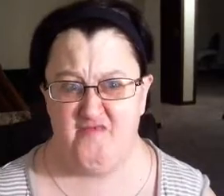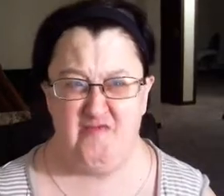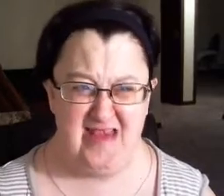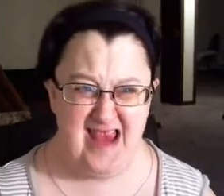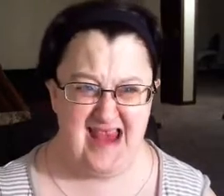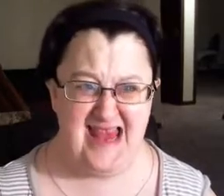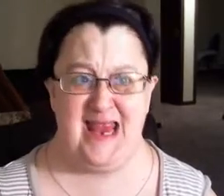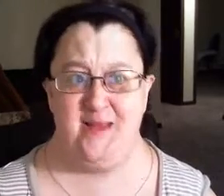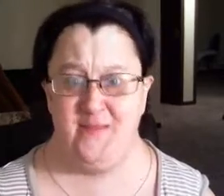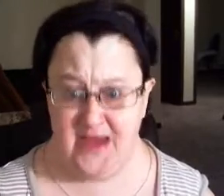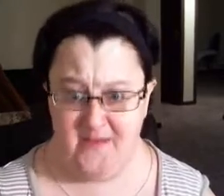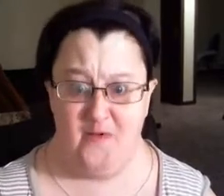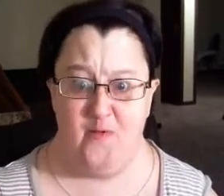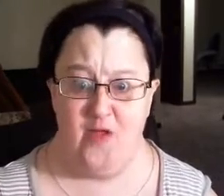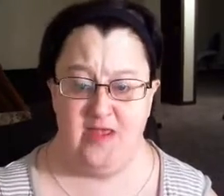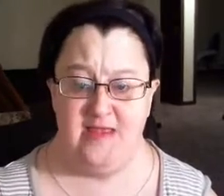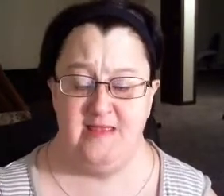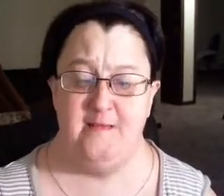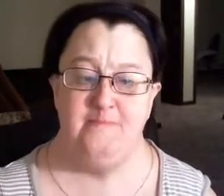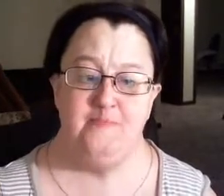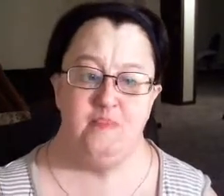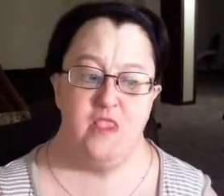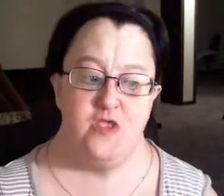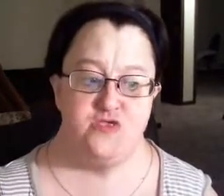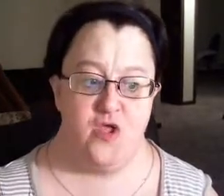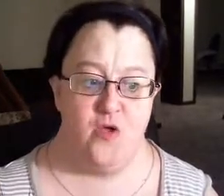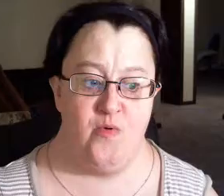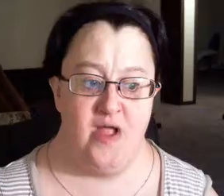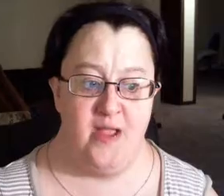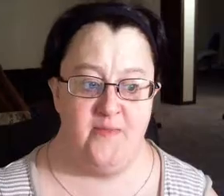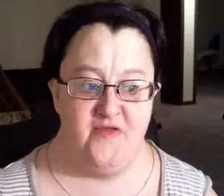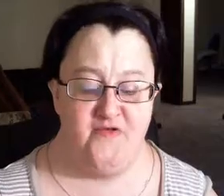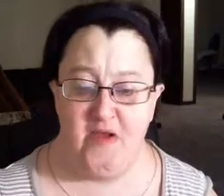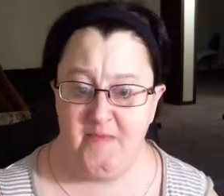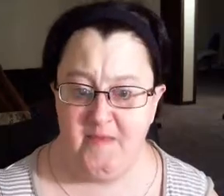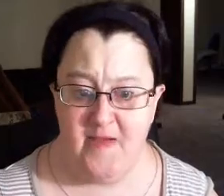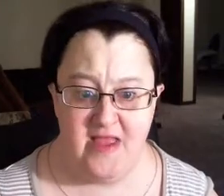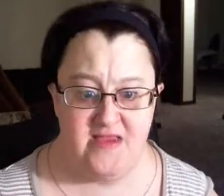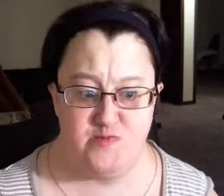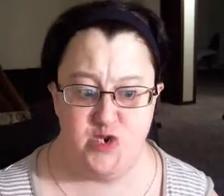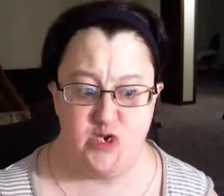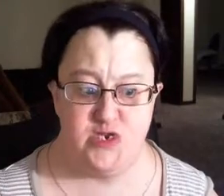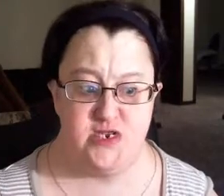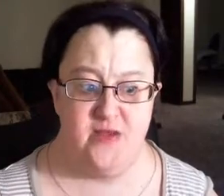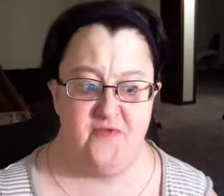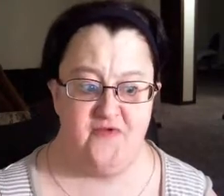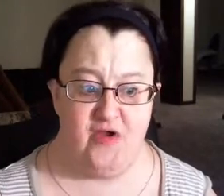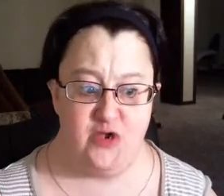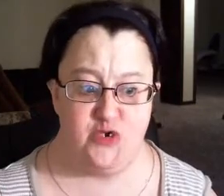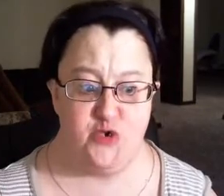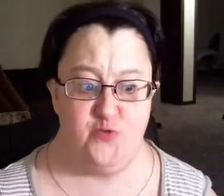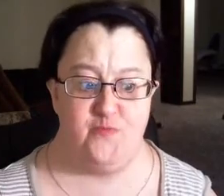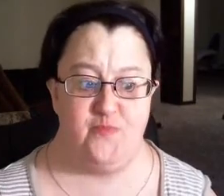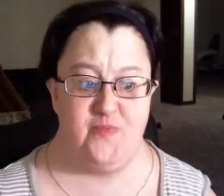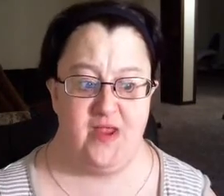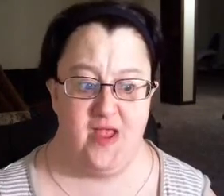40 seconds and get up and keep on walking so i'm trying to make positive changes i'm trying to become